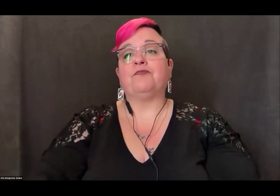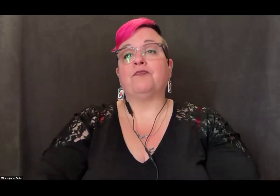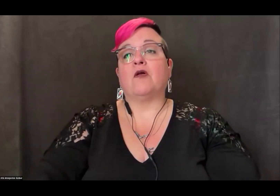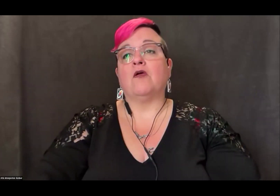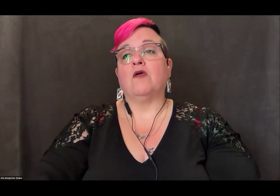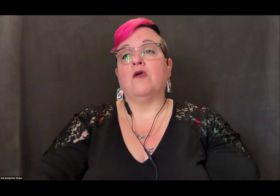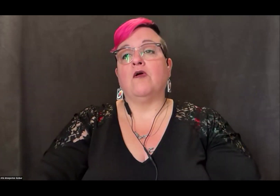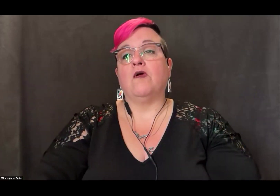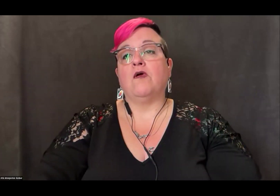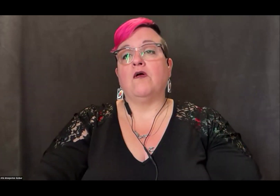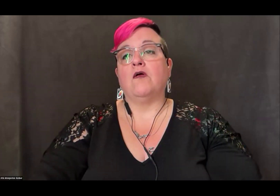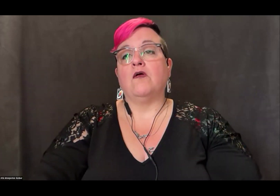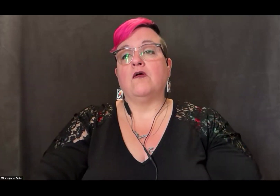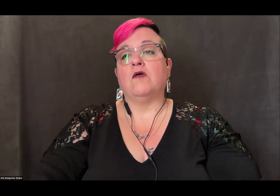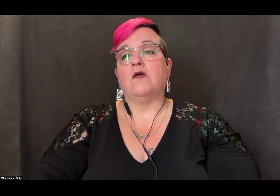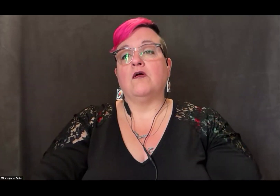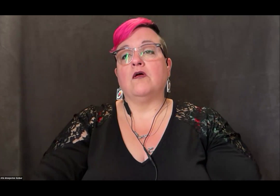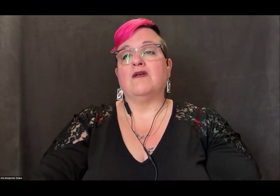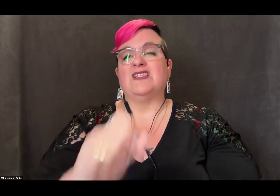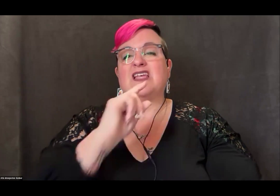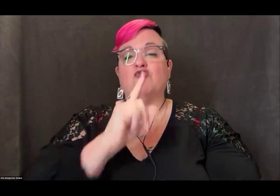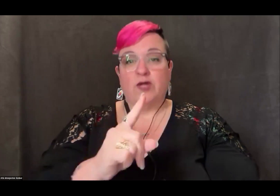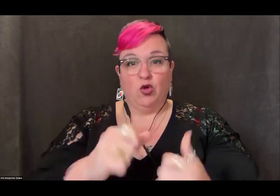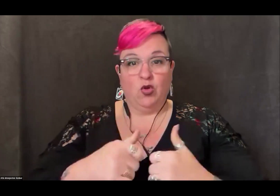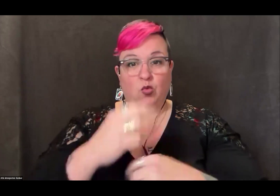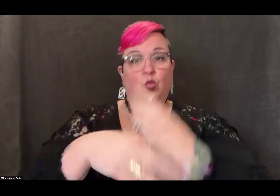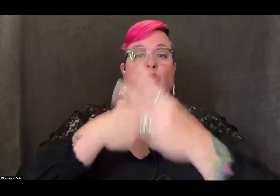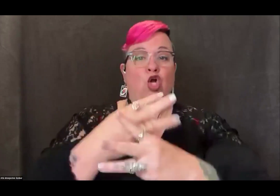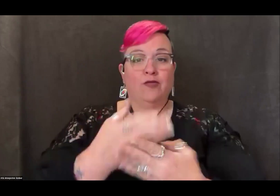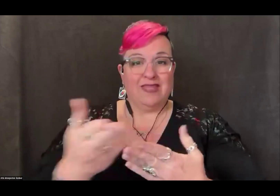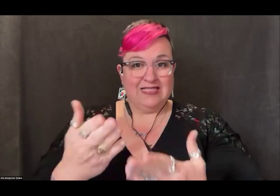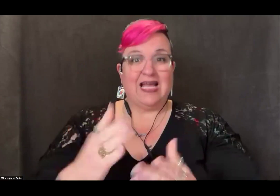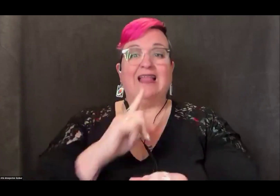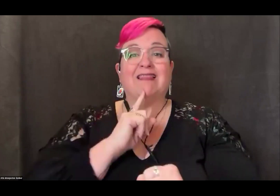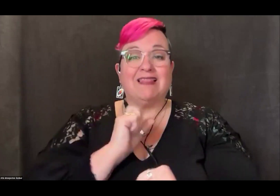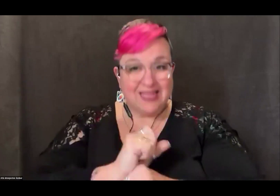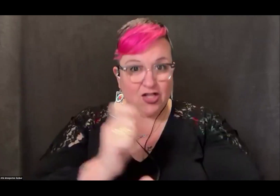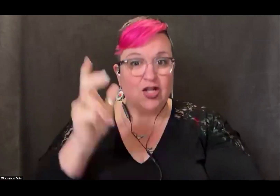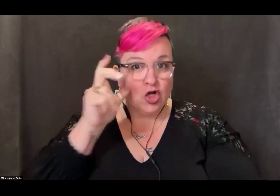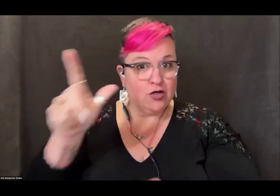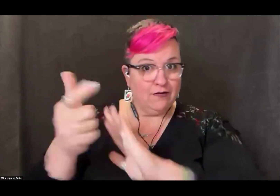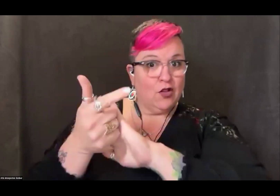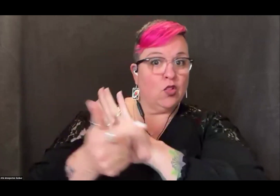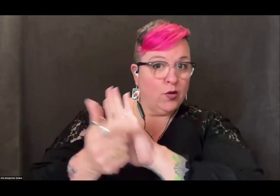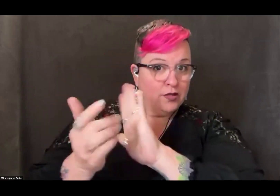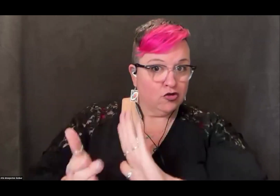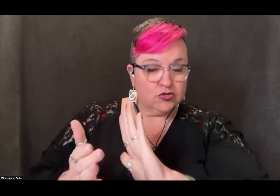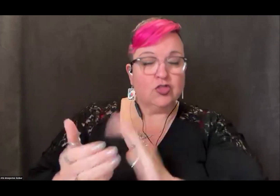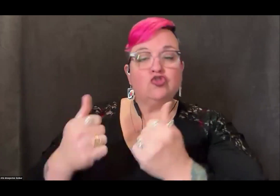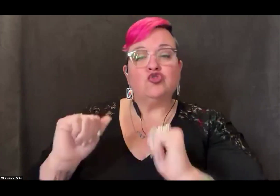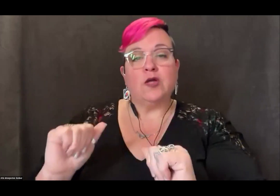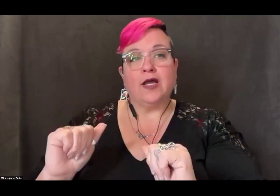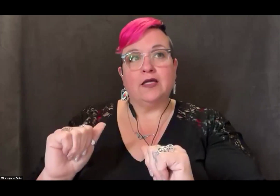trying to do real world stuff. I've literally have heard of lawyers trying to